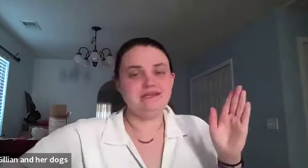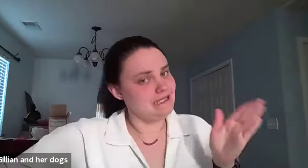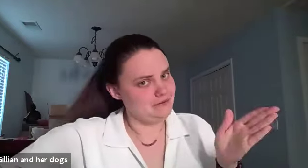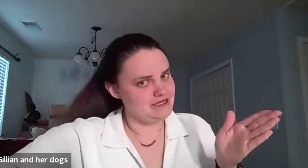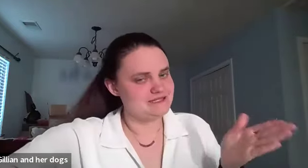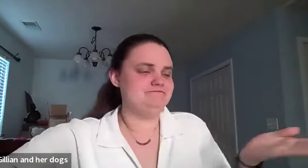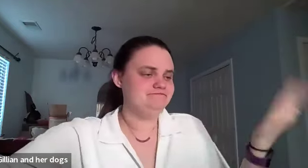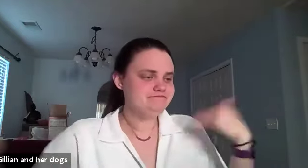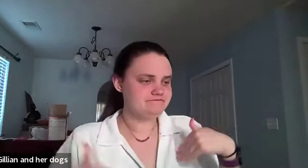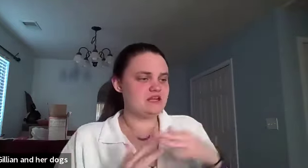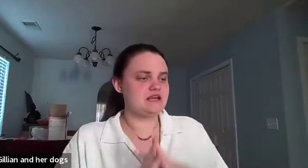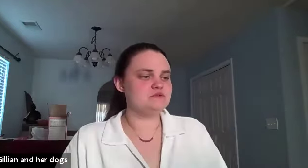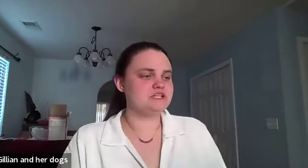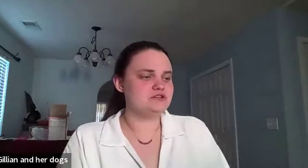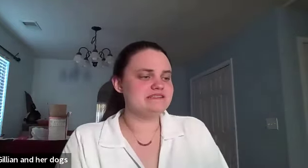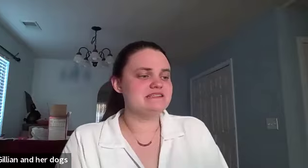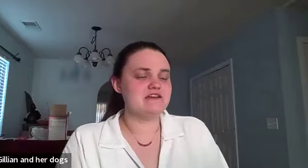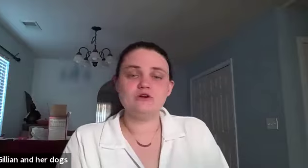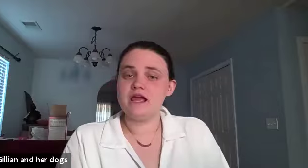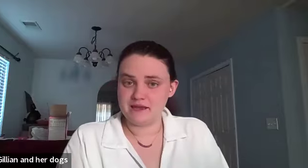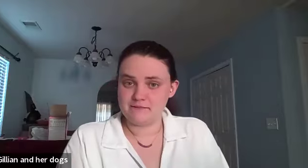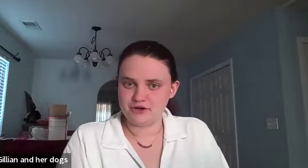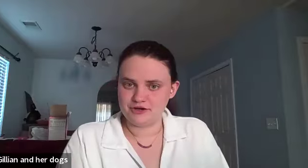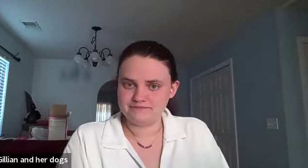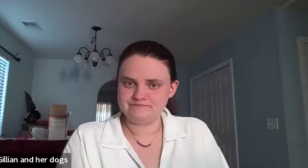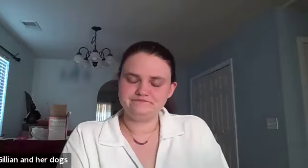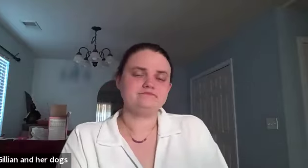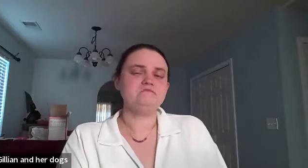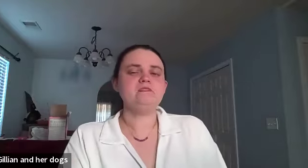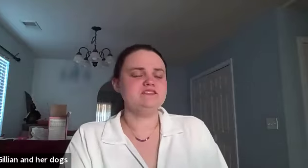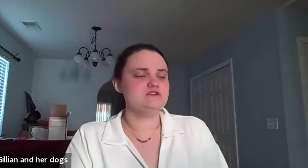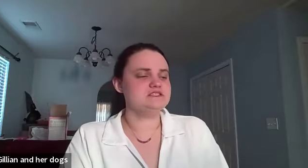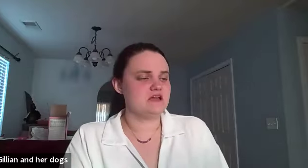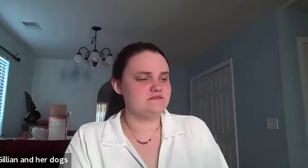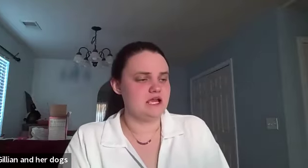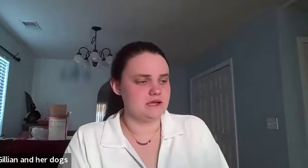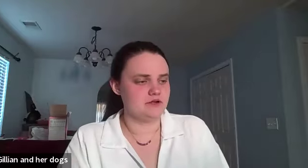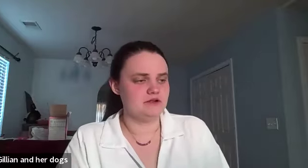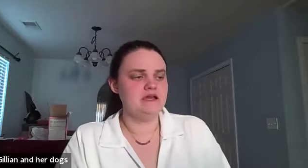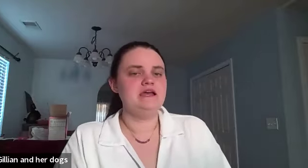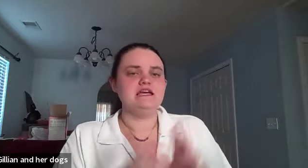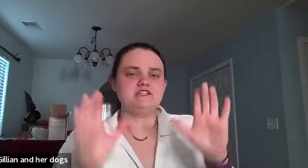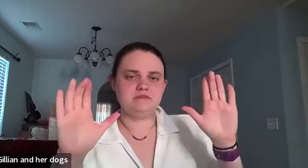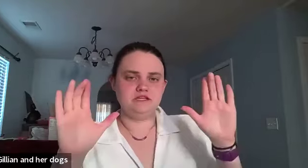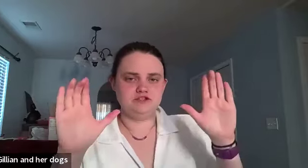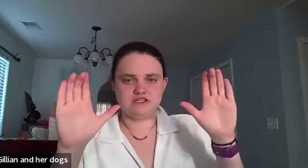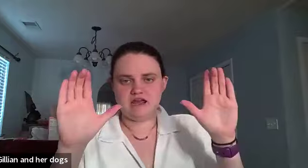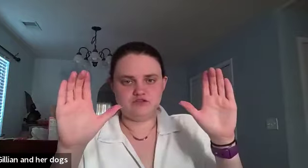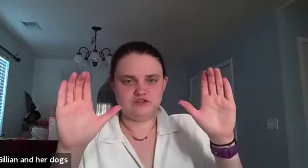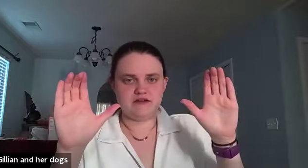but anyways. The next one we're going to do is the sign for hamburger. And so the sign for hamburger is going to be, you're just going to have those two